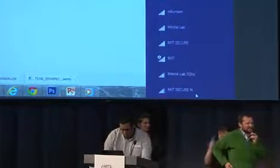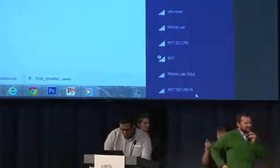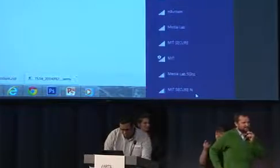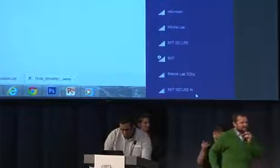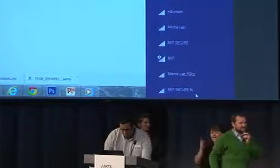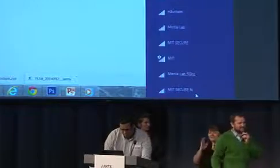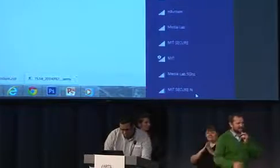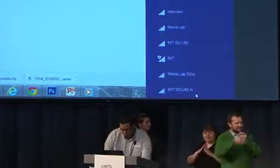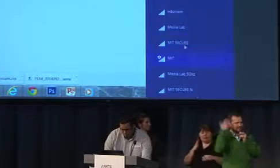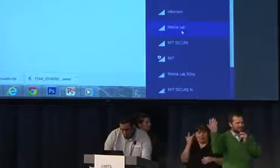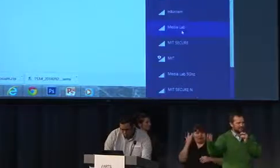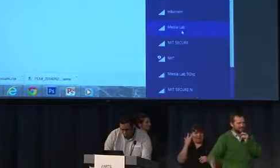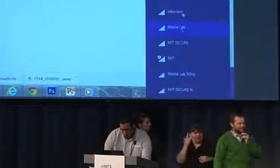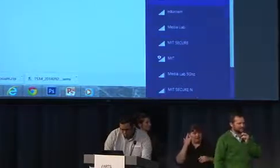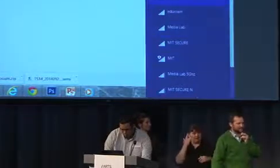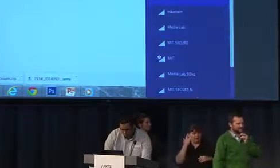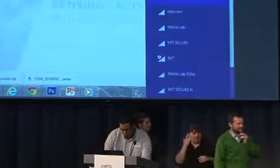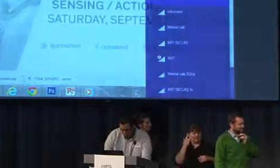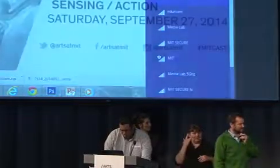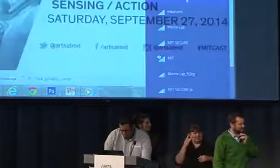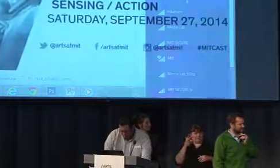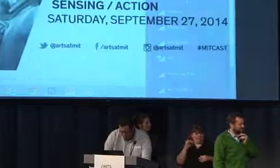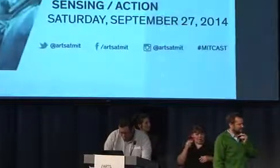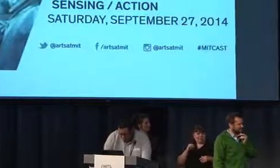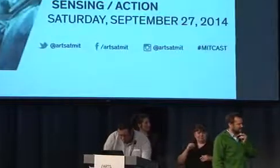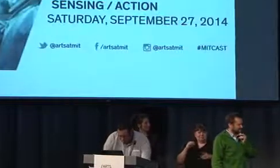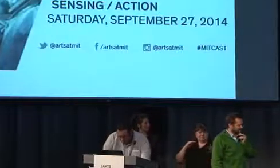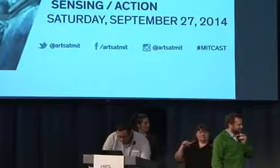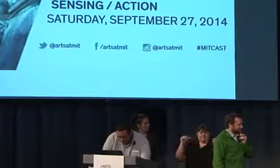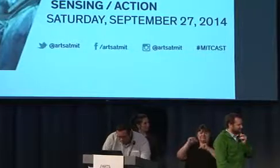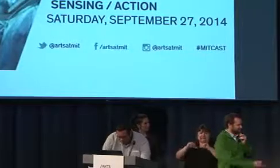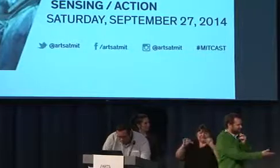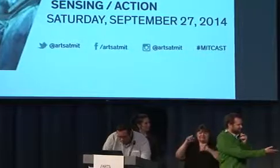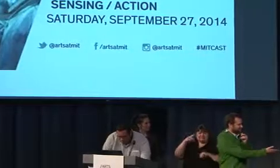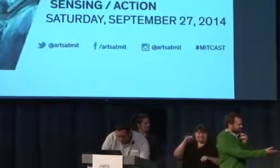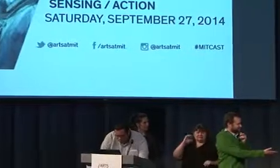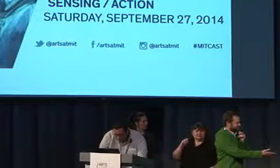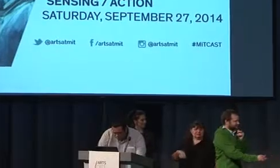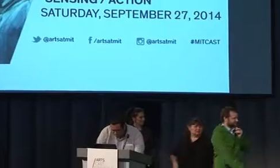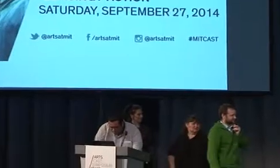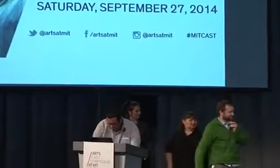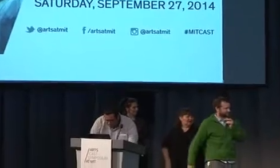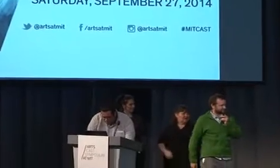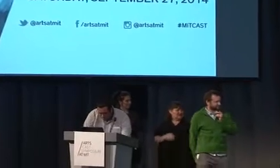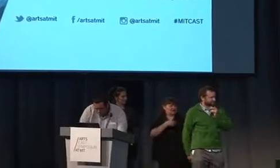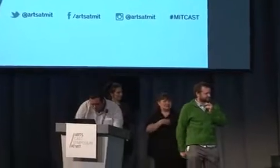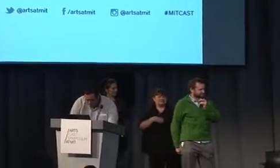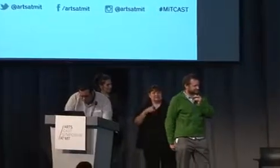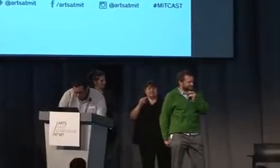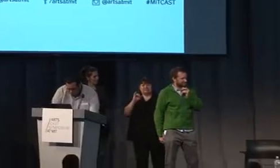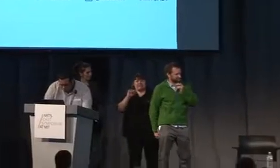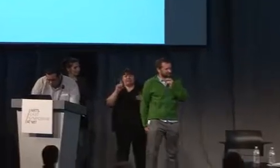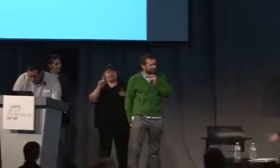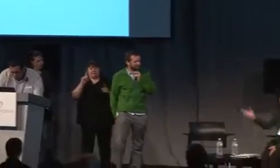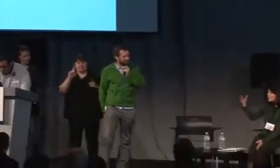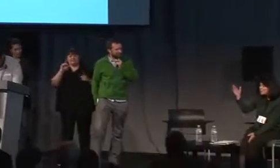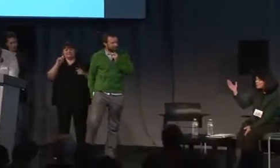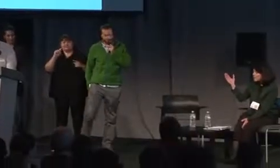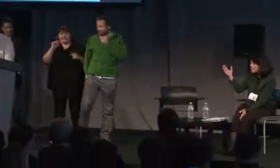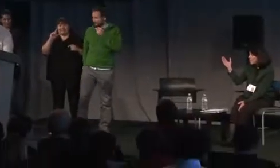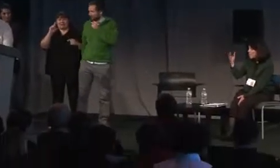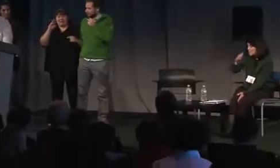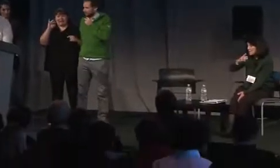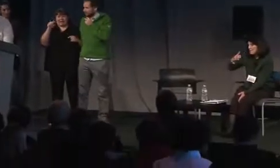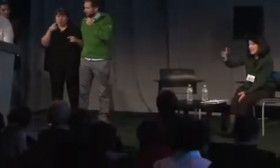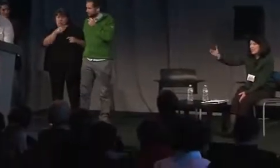the title on space, time foam, no? And all these kind of. Yes. And I wish Taoba could still be with us. She had to go back to the book fair. So you two could